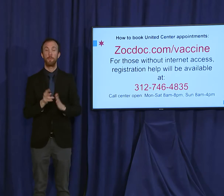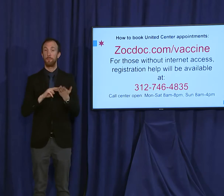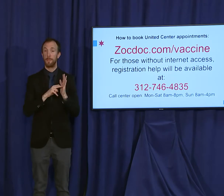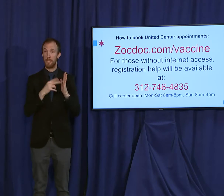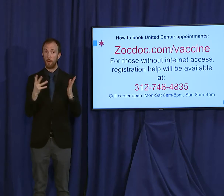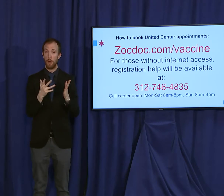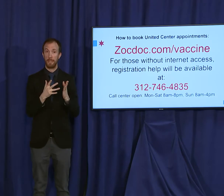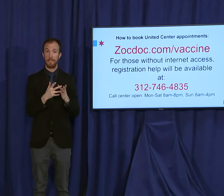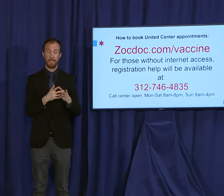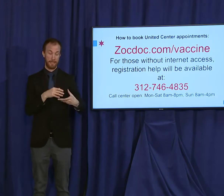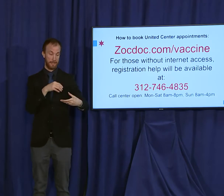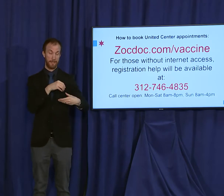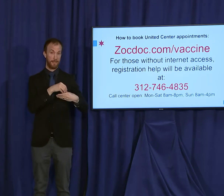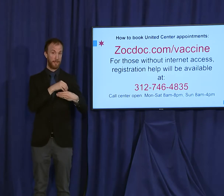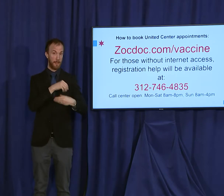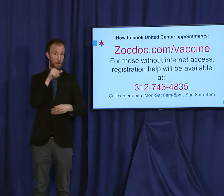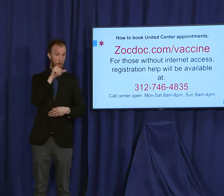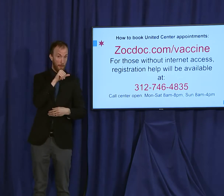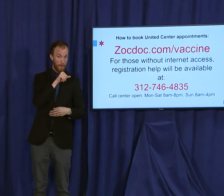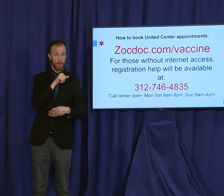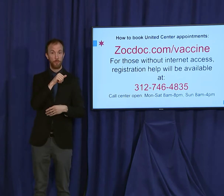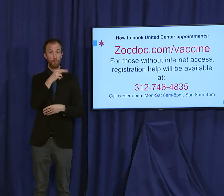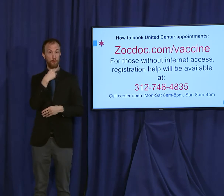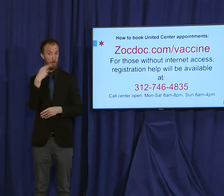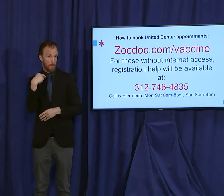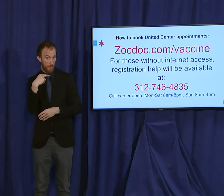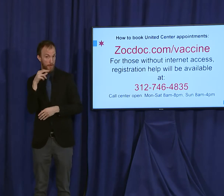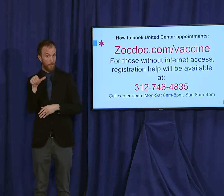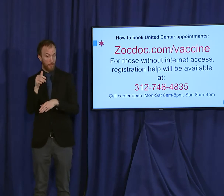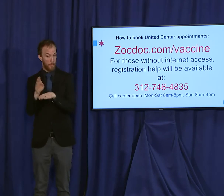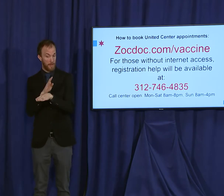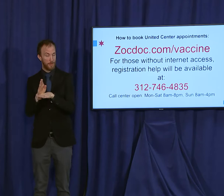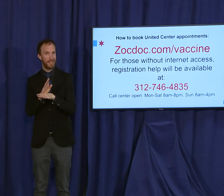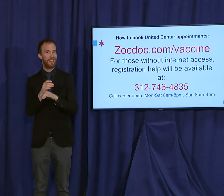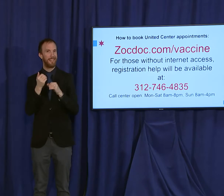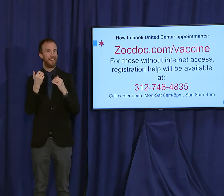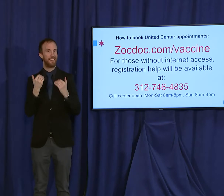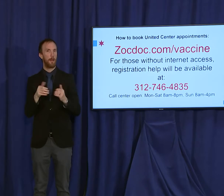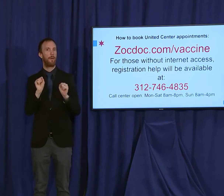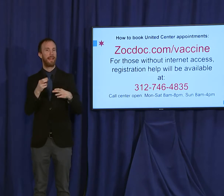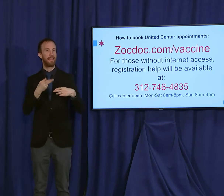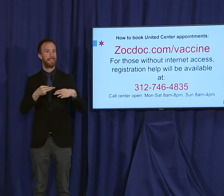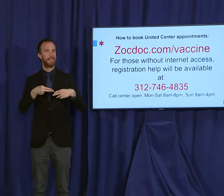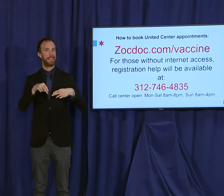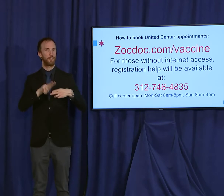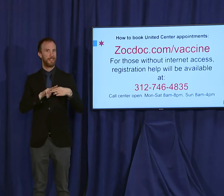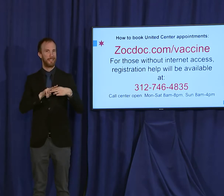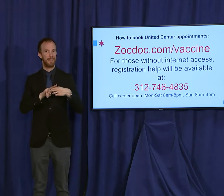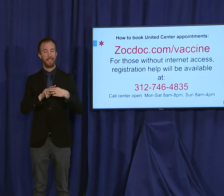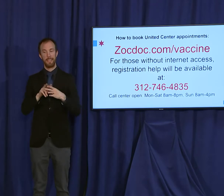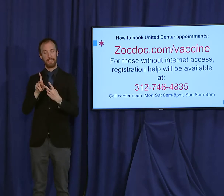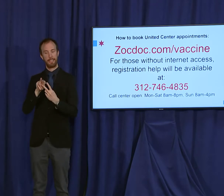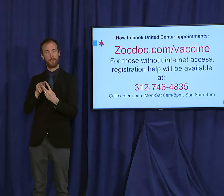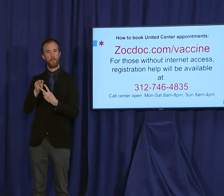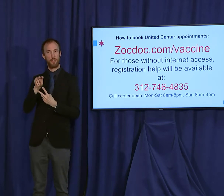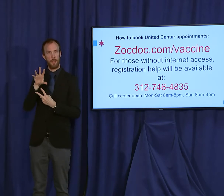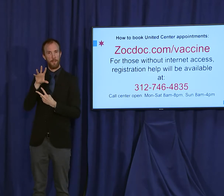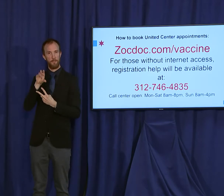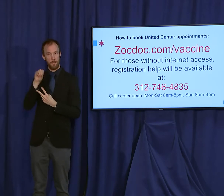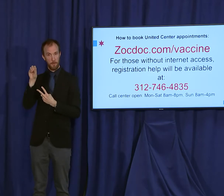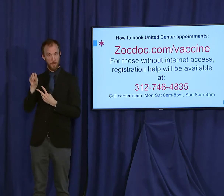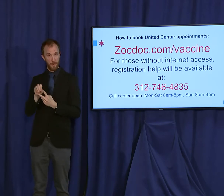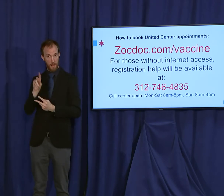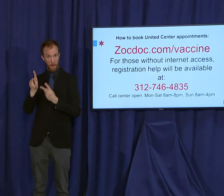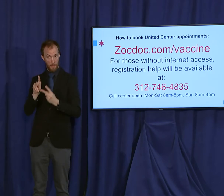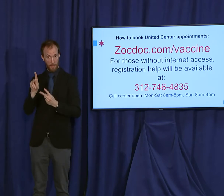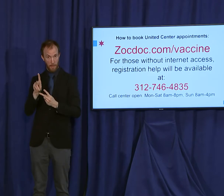indoor capacity at bars, restaurants, and other businesses can increase to the lesser of 50% or 50